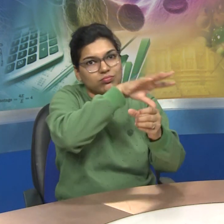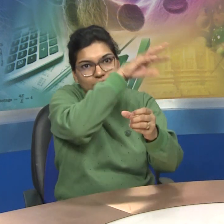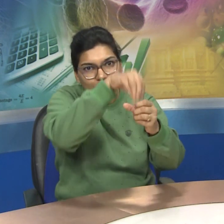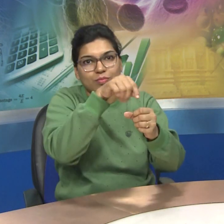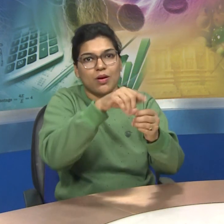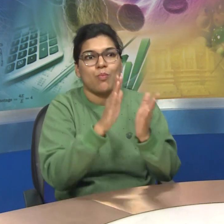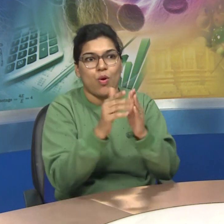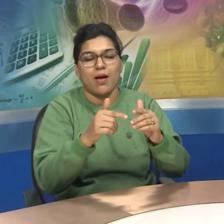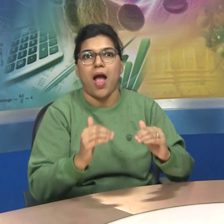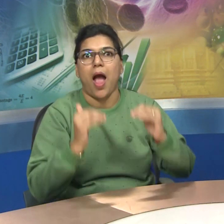time.